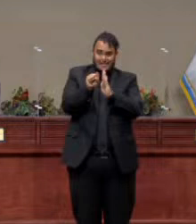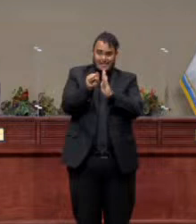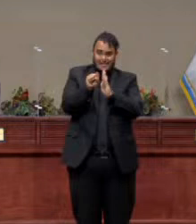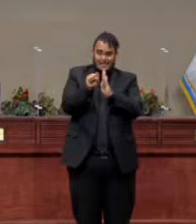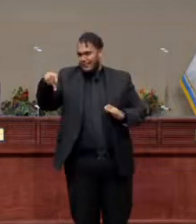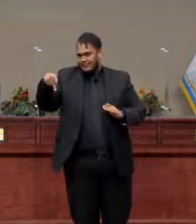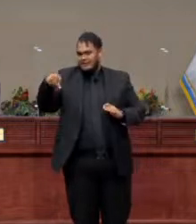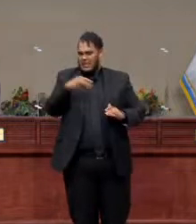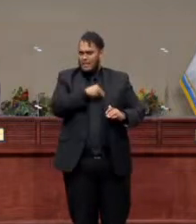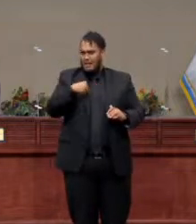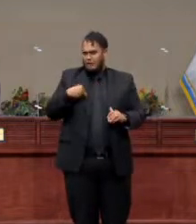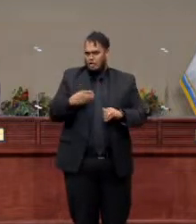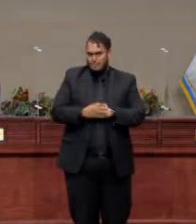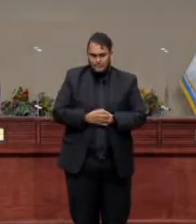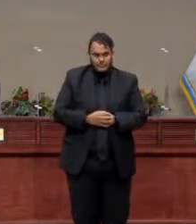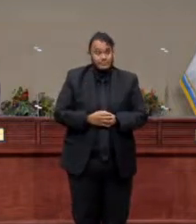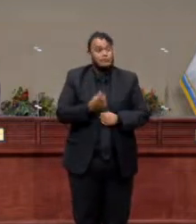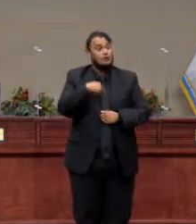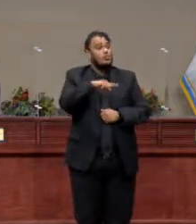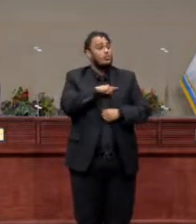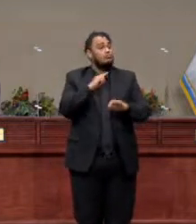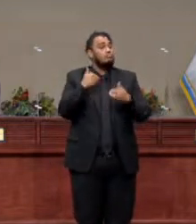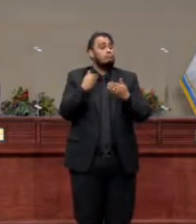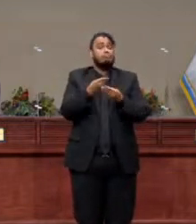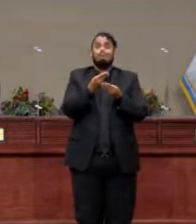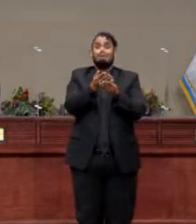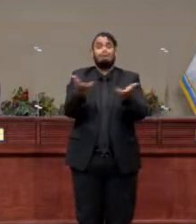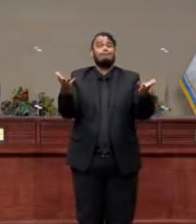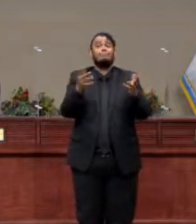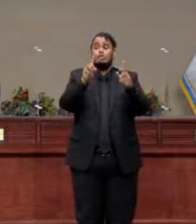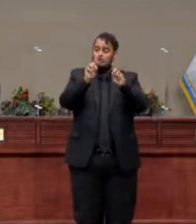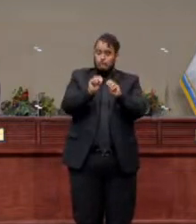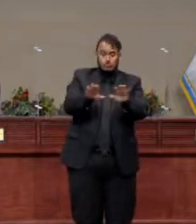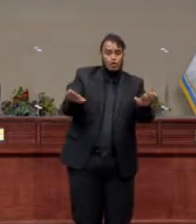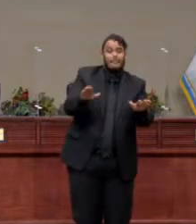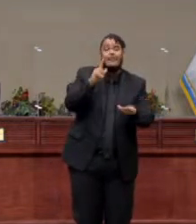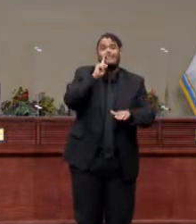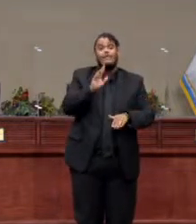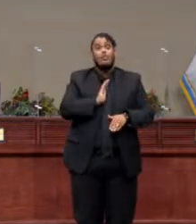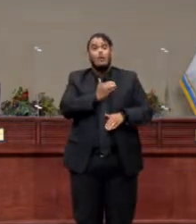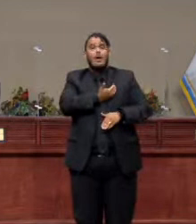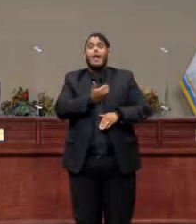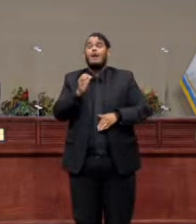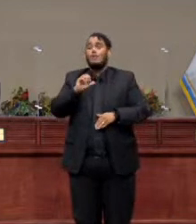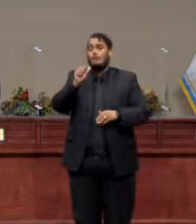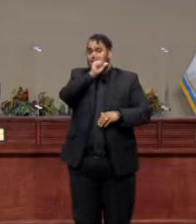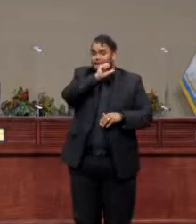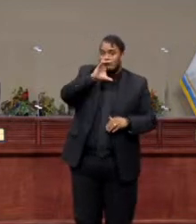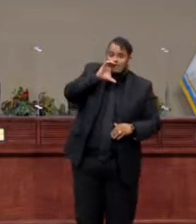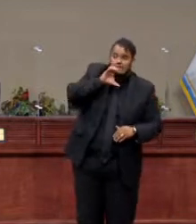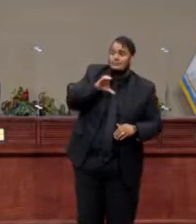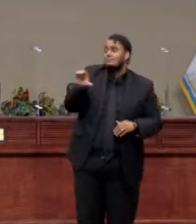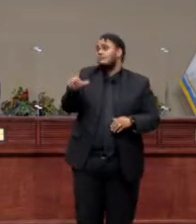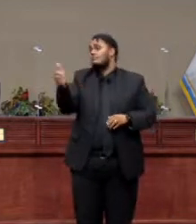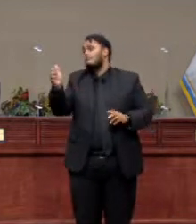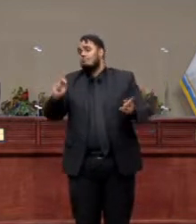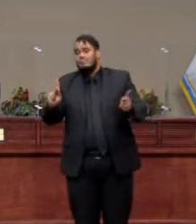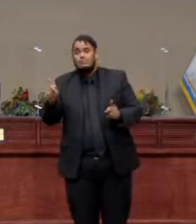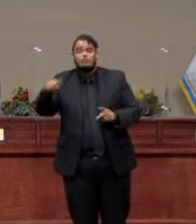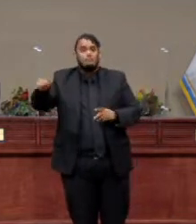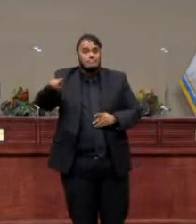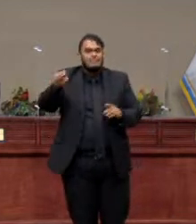We have created a survey for our seniors and others that is to